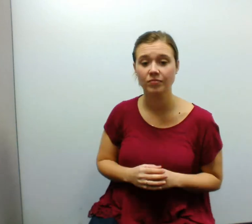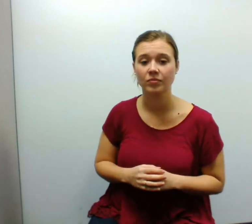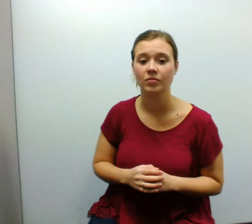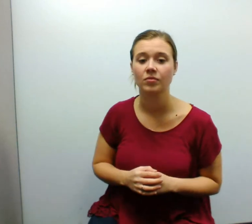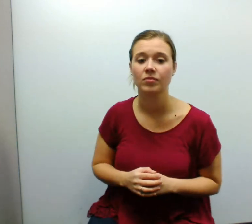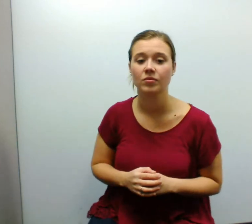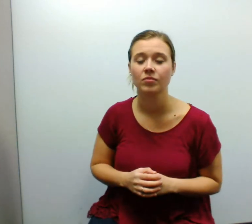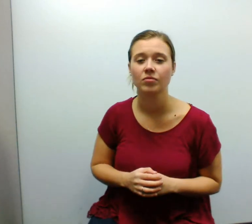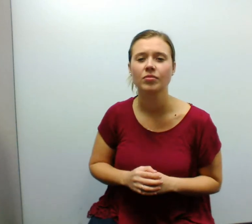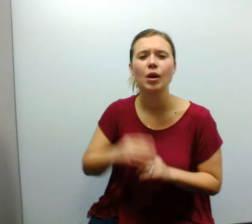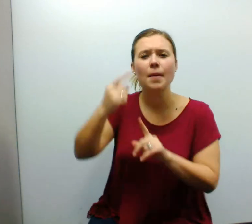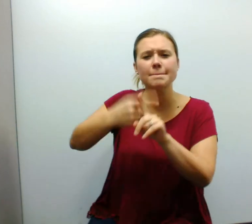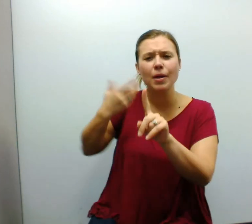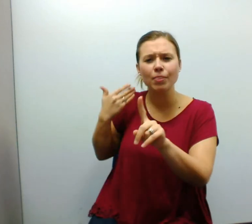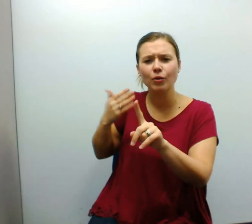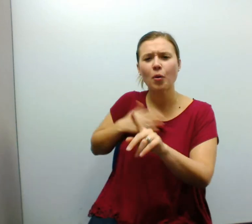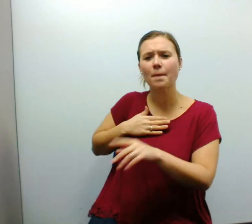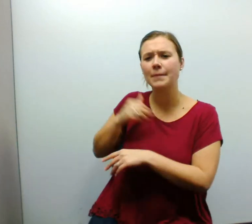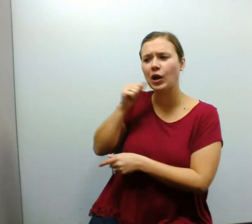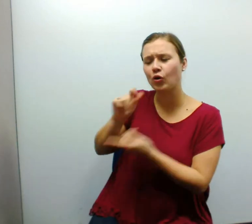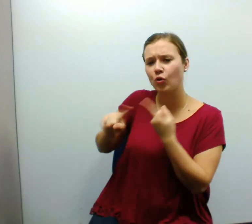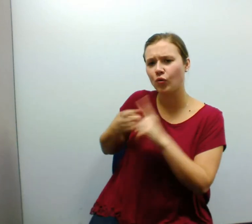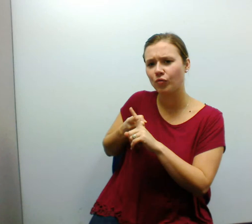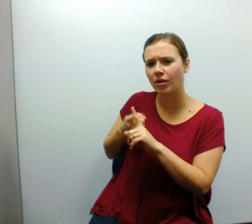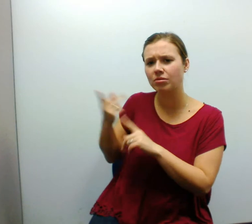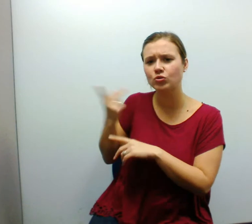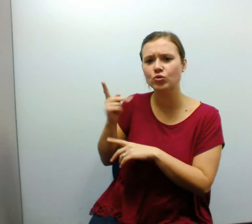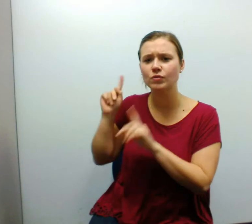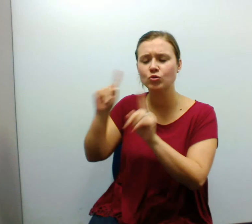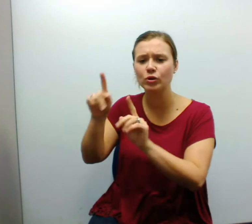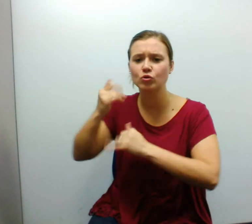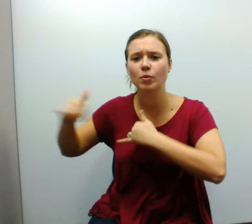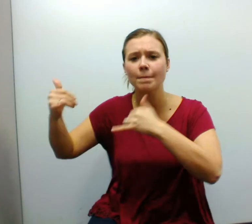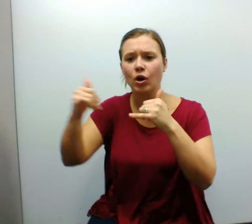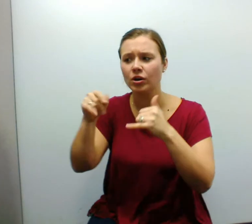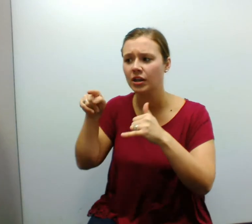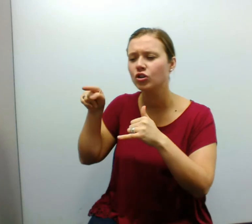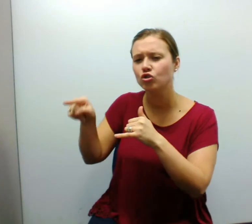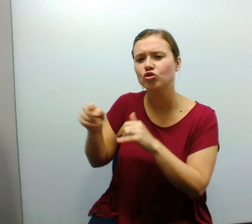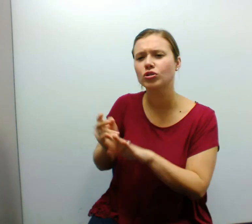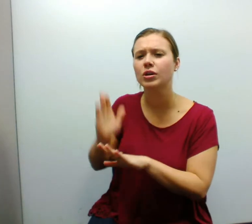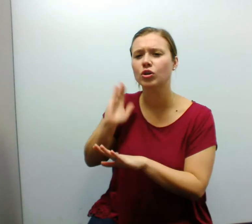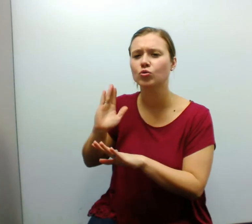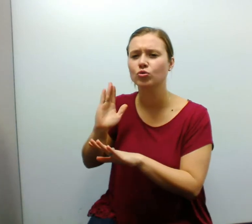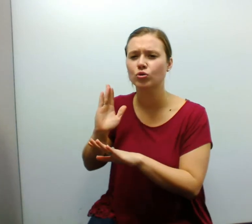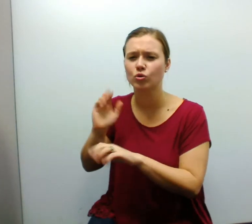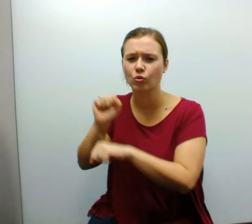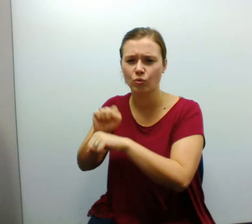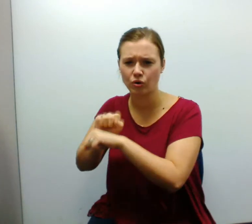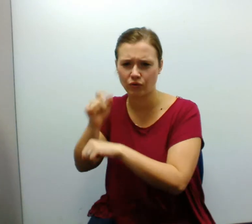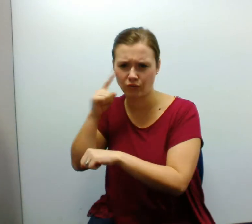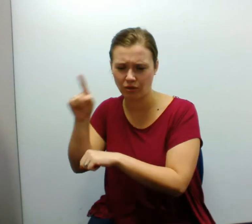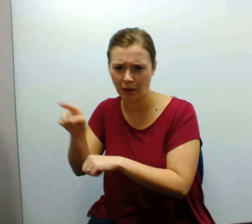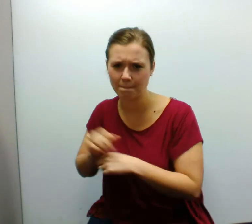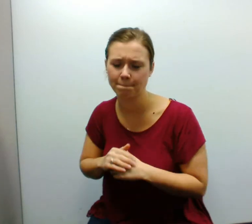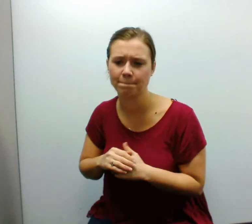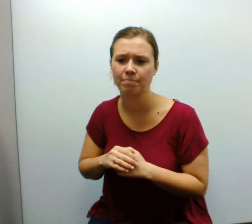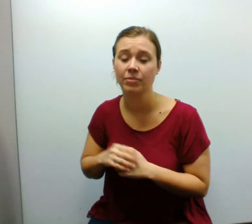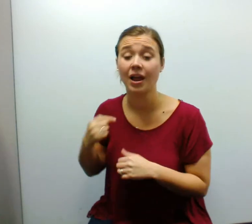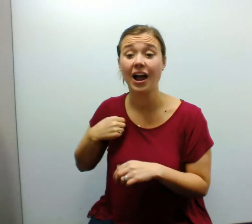About a month ago, my girlfriend and I went to a party for someone she used to work with. I decided to go sit on the patio for a